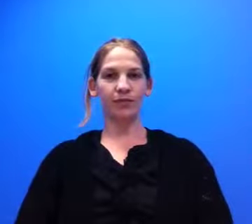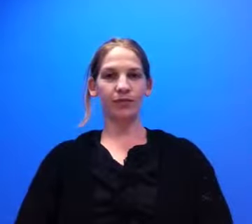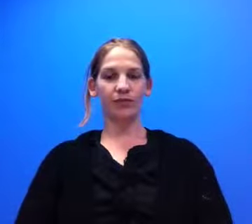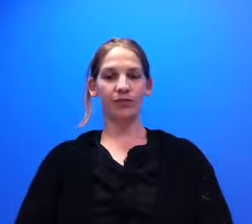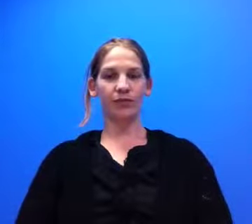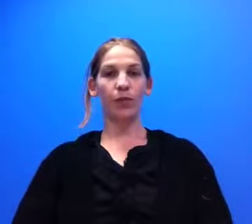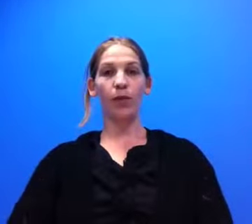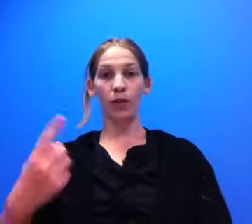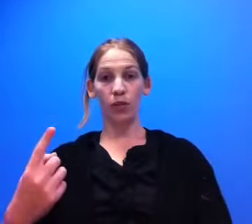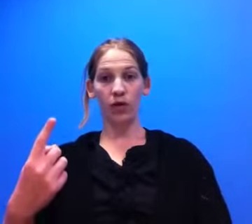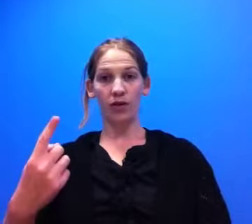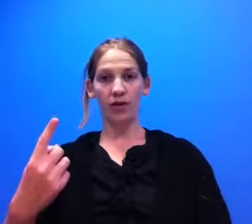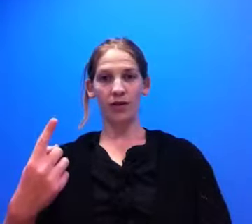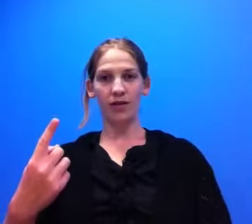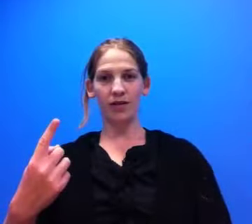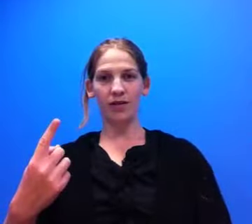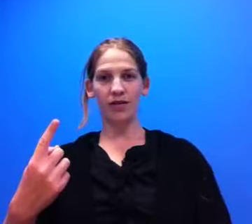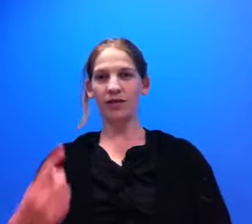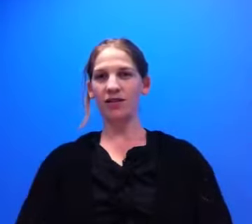1 to get 9? 8.